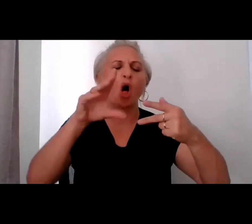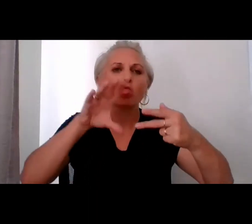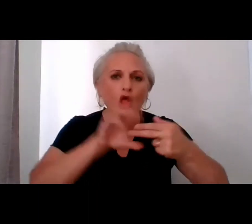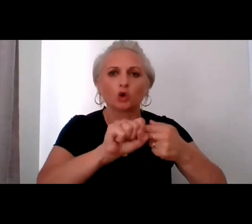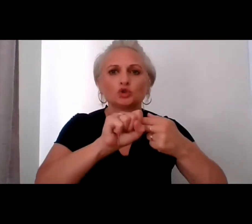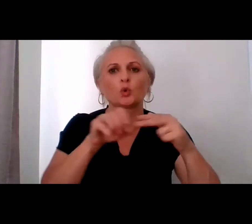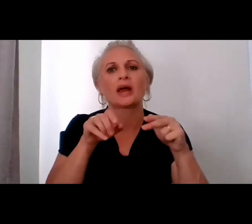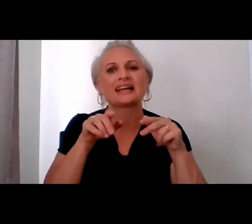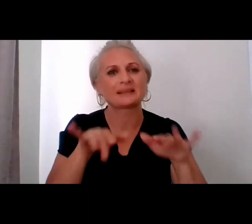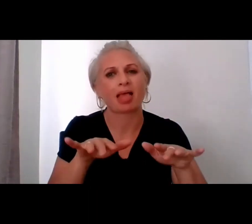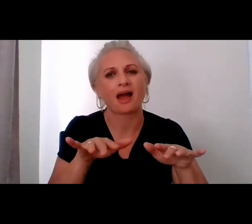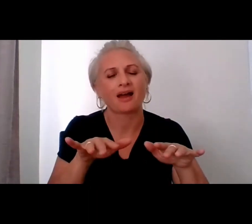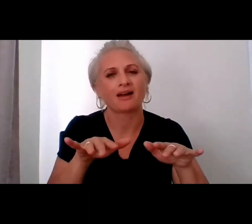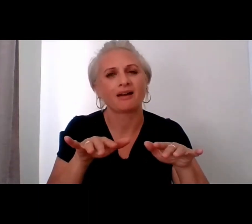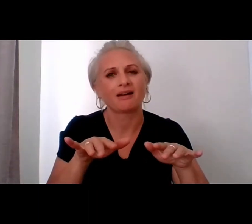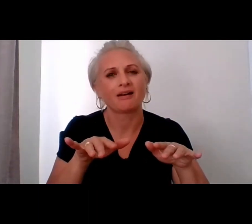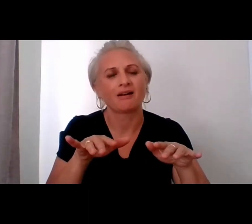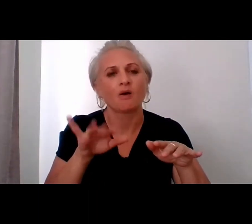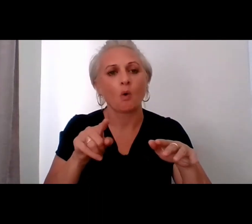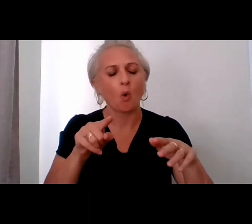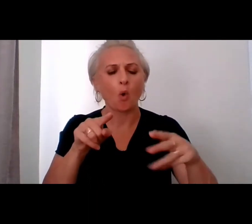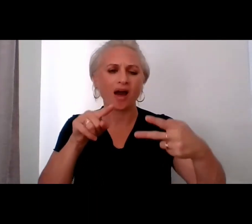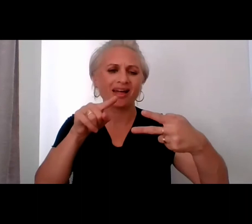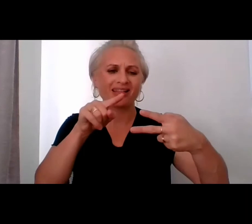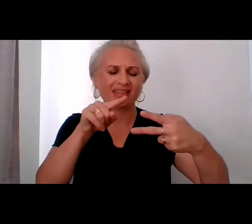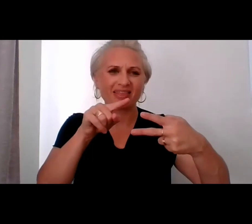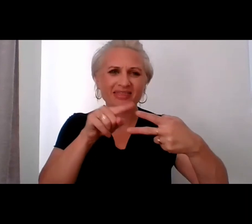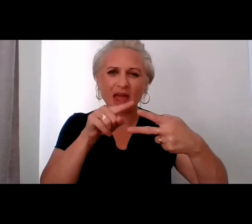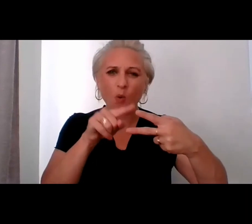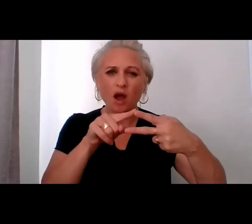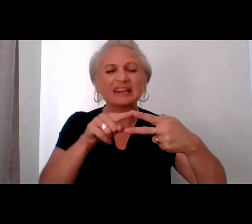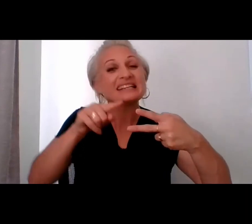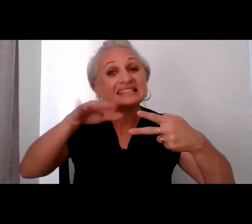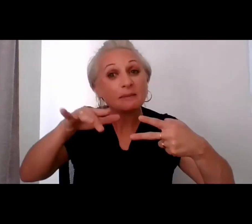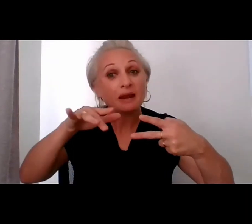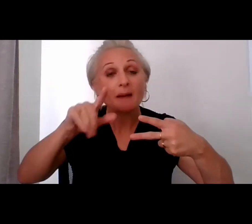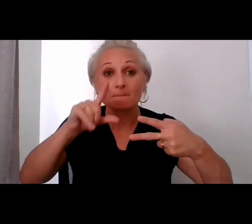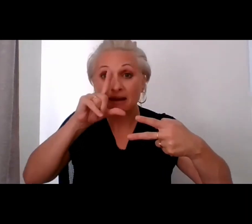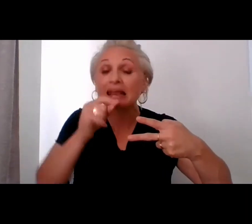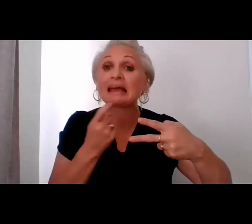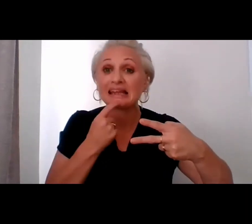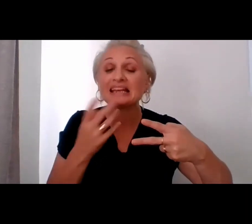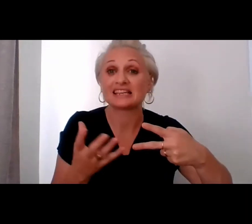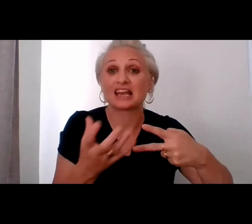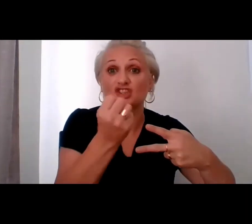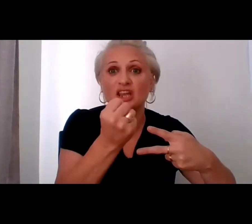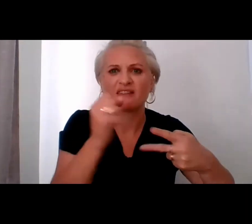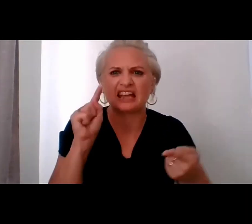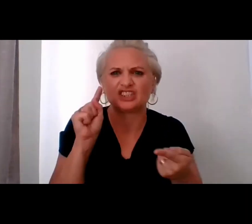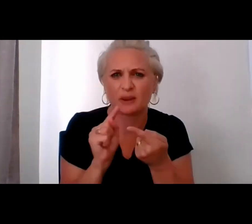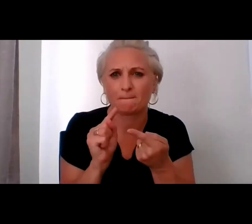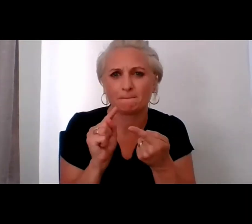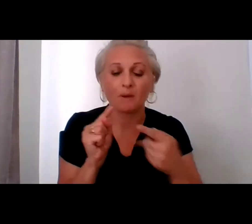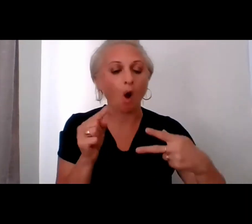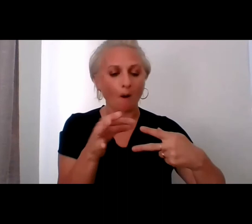of effectiveness, but some could be achieved in a shorter time frame and or for less cost than others,